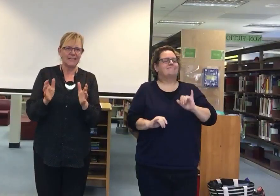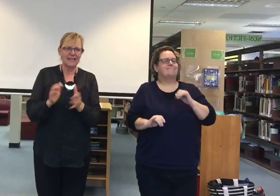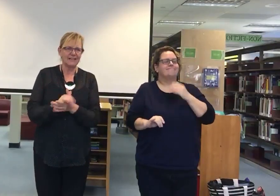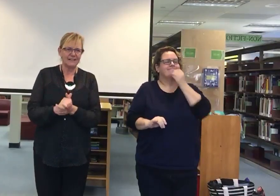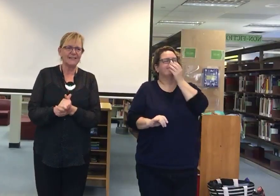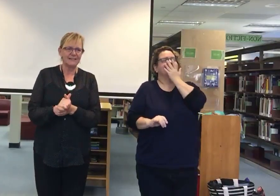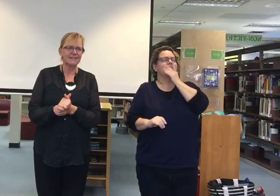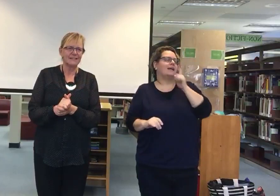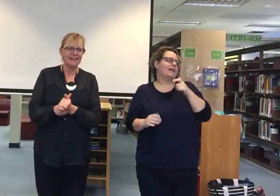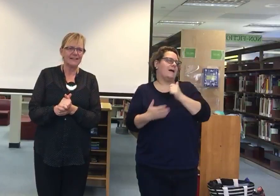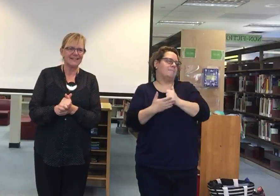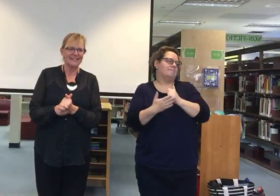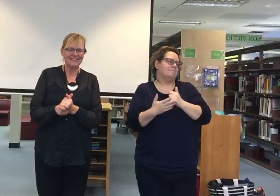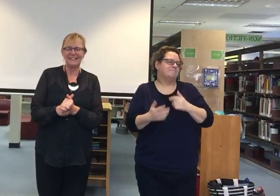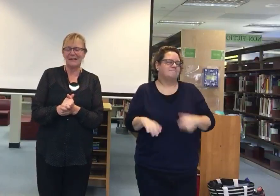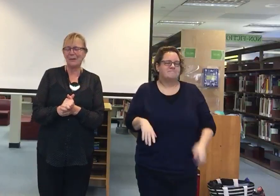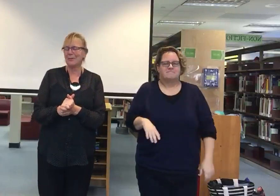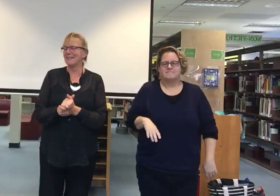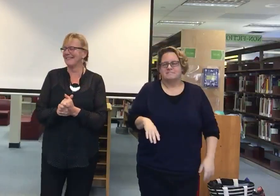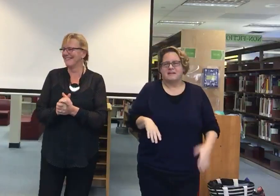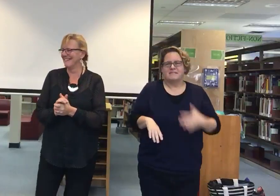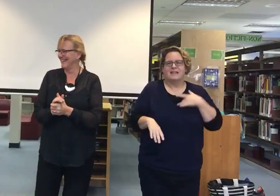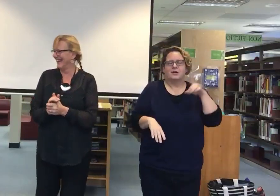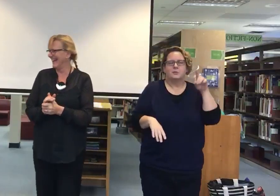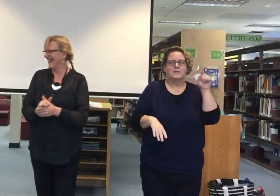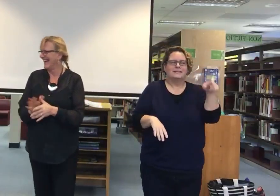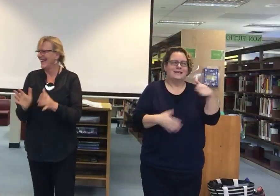And pun intended, because I think I need help.